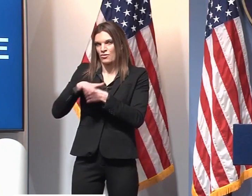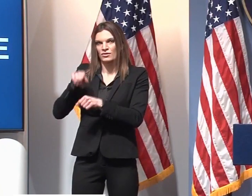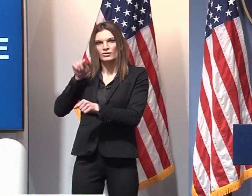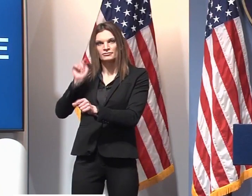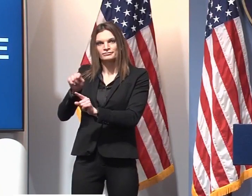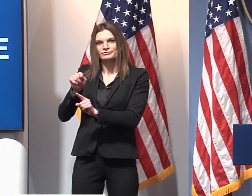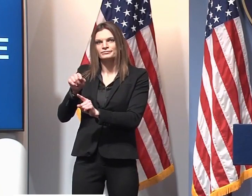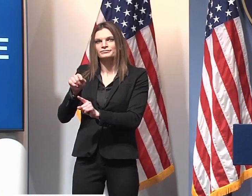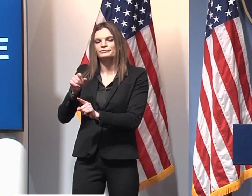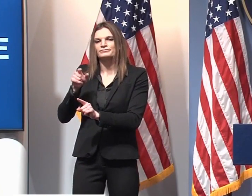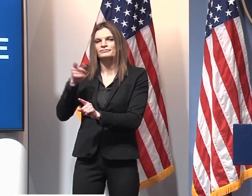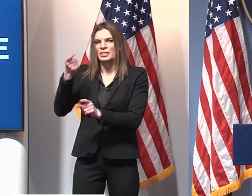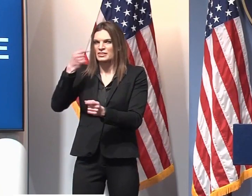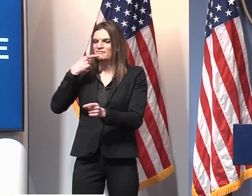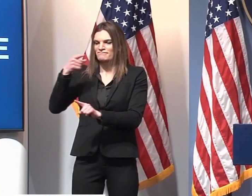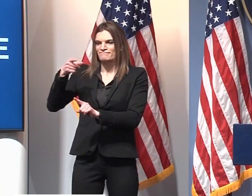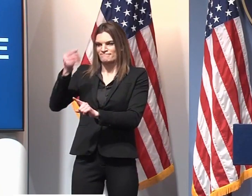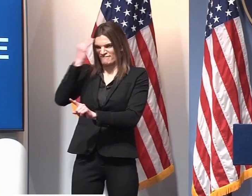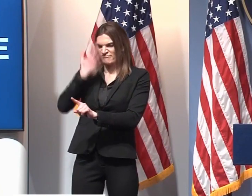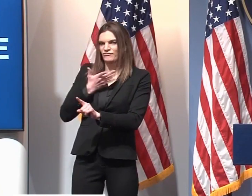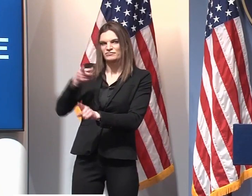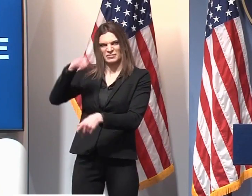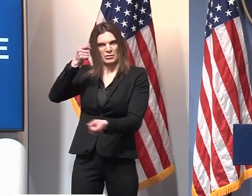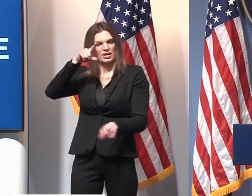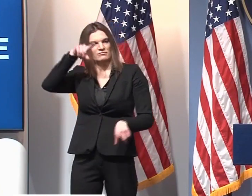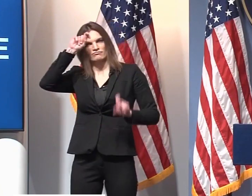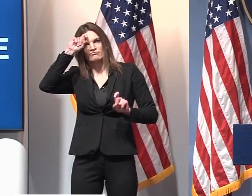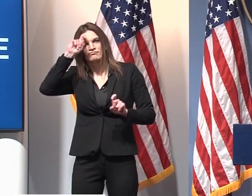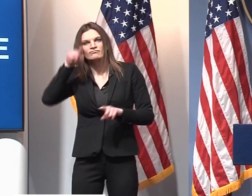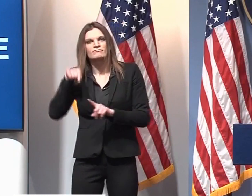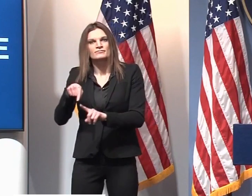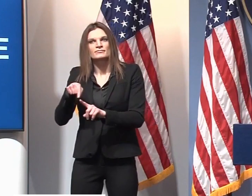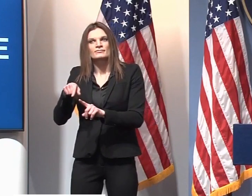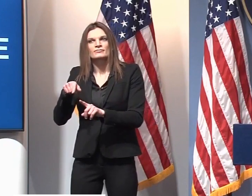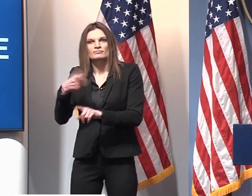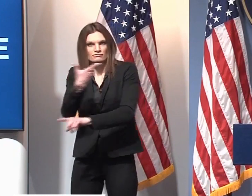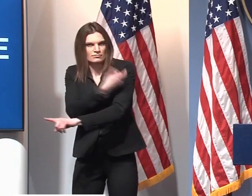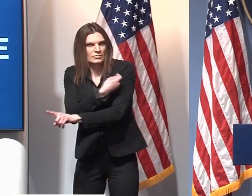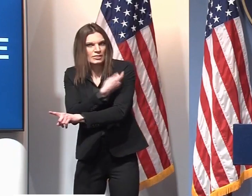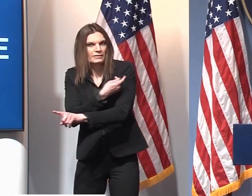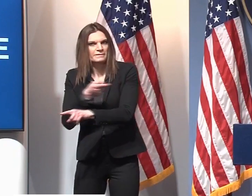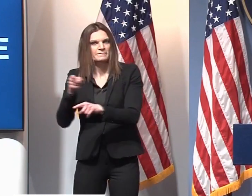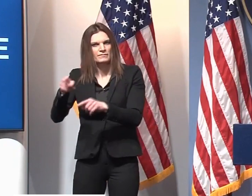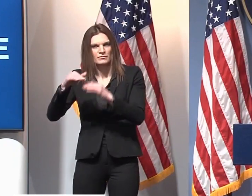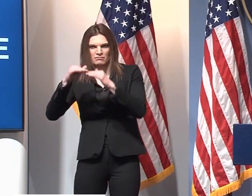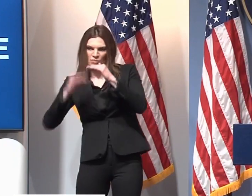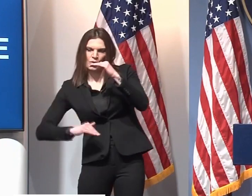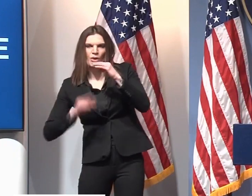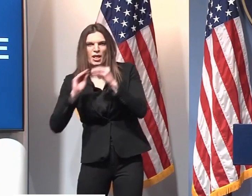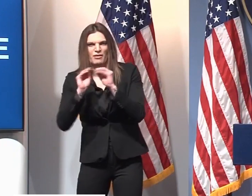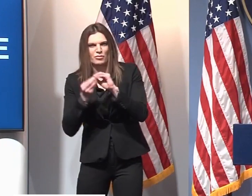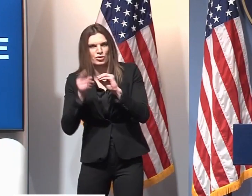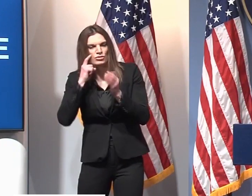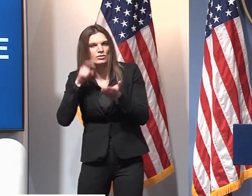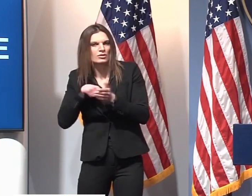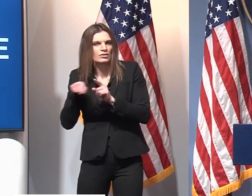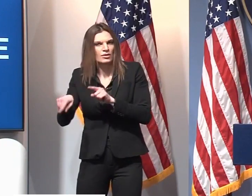on a per capita basis is seen among the lowest numbers of vaccines in the